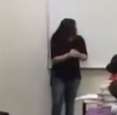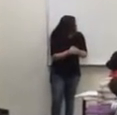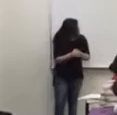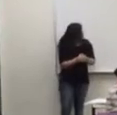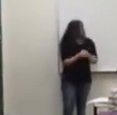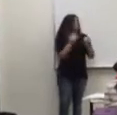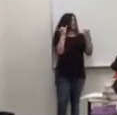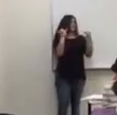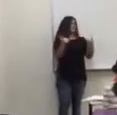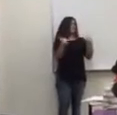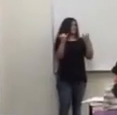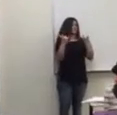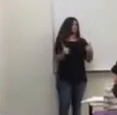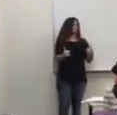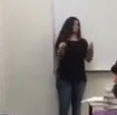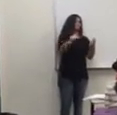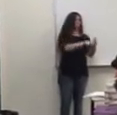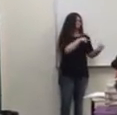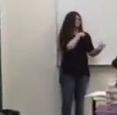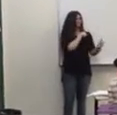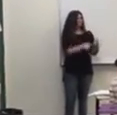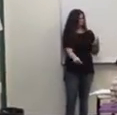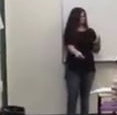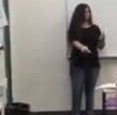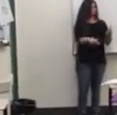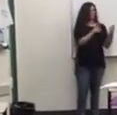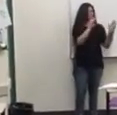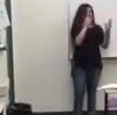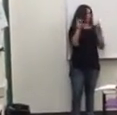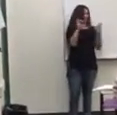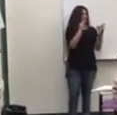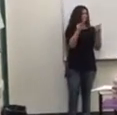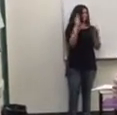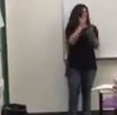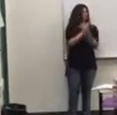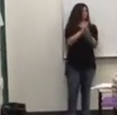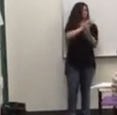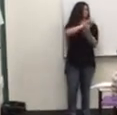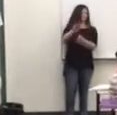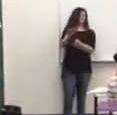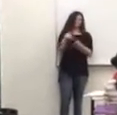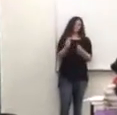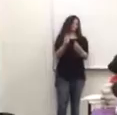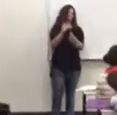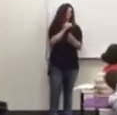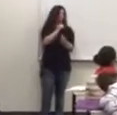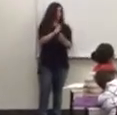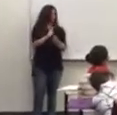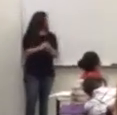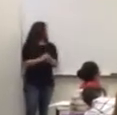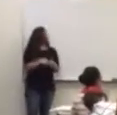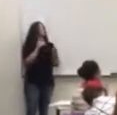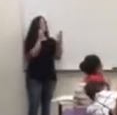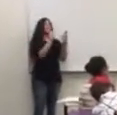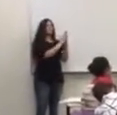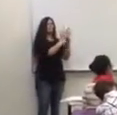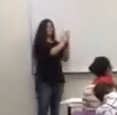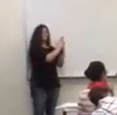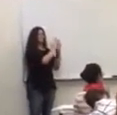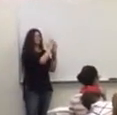right now to cut down on this Carnival of Distraction. A lot of people, I put these on the board and they're like, oh, that's no fun. I know, I'm going to kill everyone's dreams